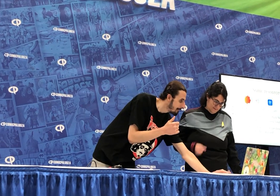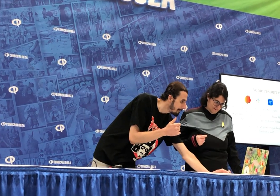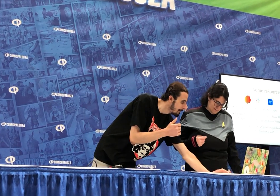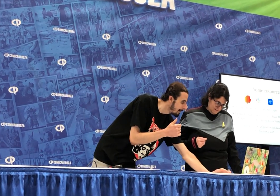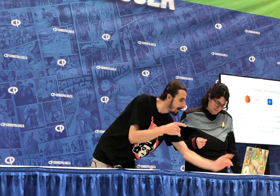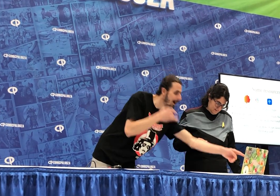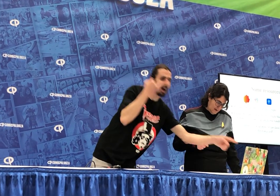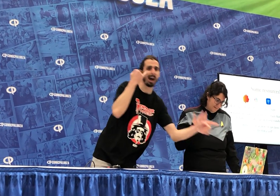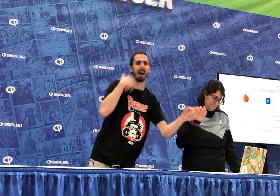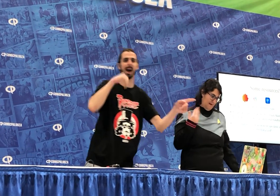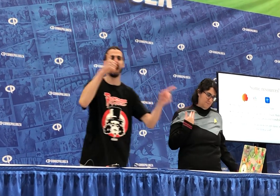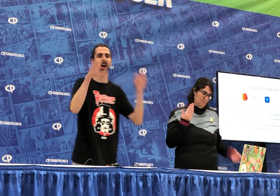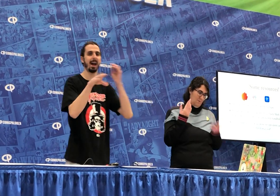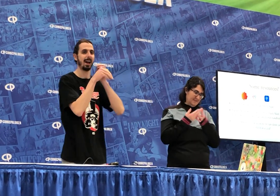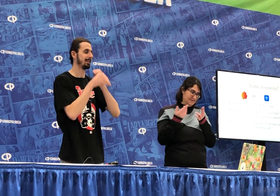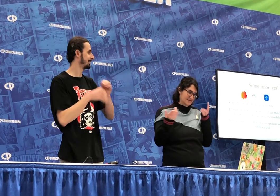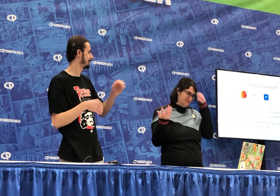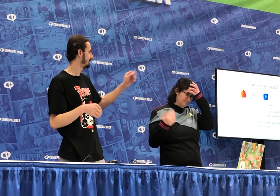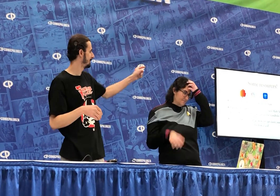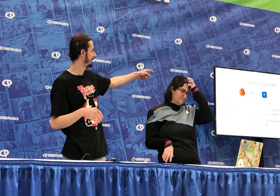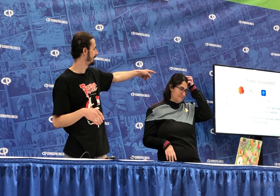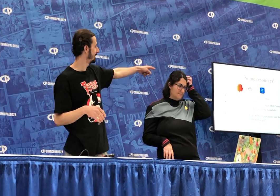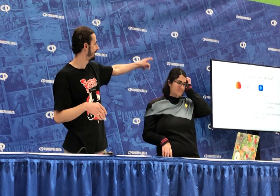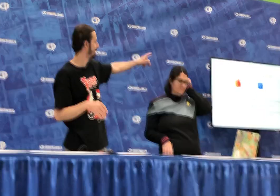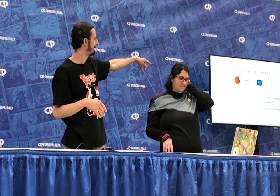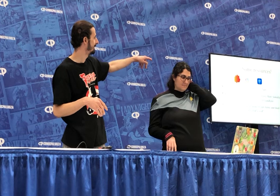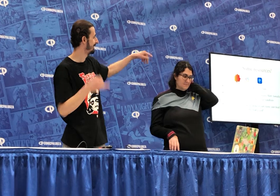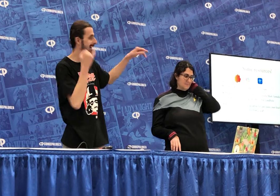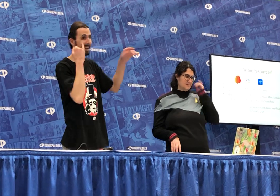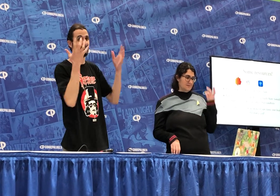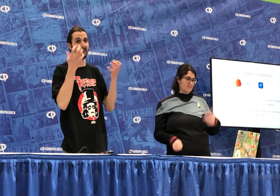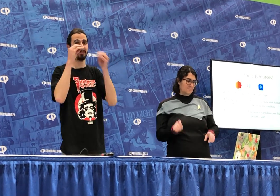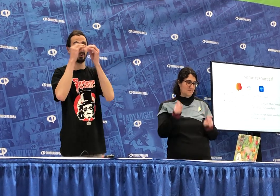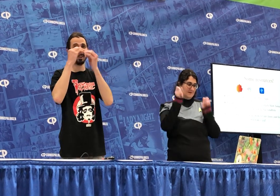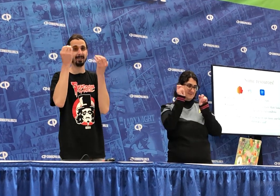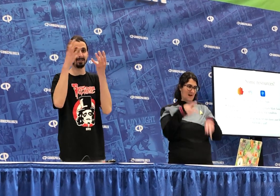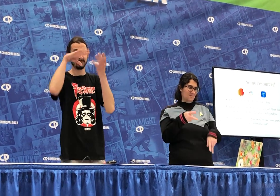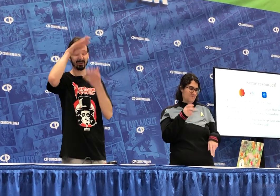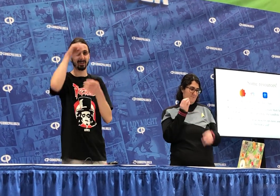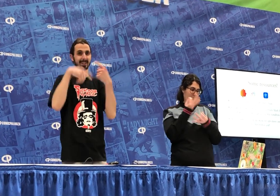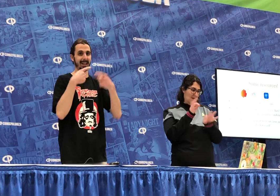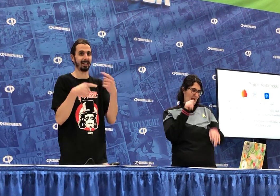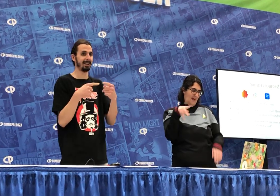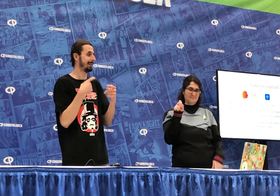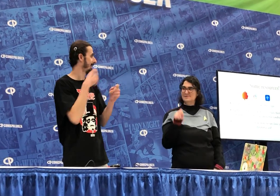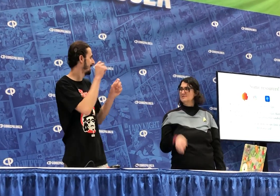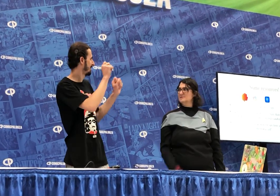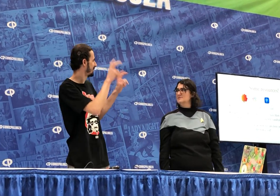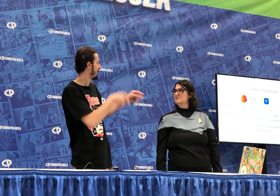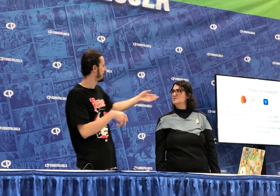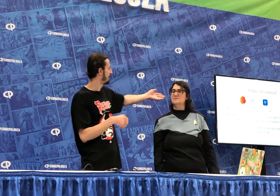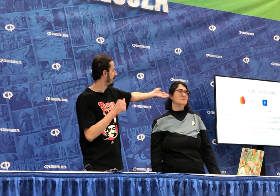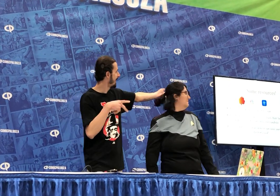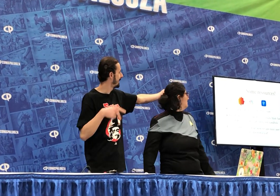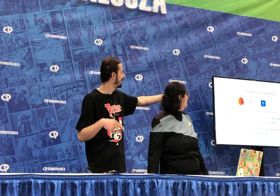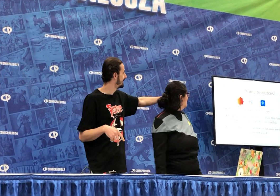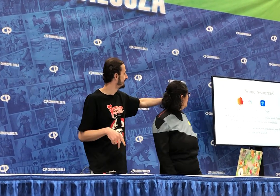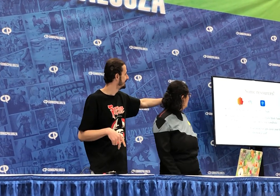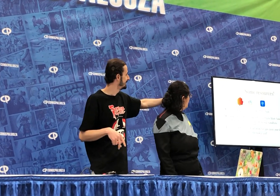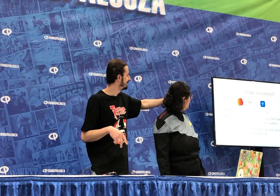He said, wait, here's some other resources we wanted to add too. If you wanted any, to learn any more sign language in general, not just nerd